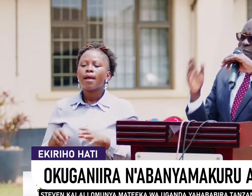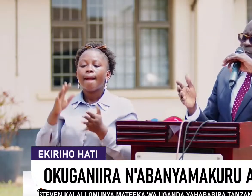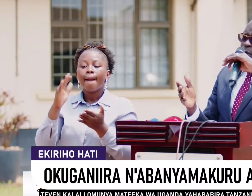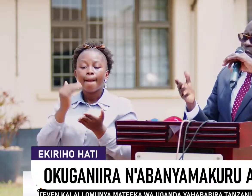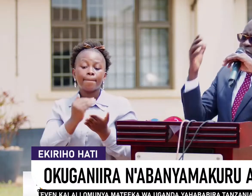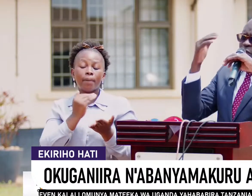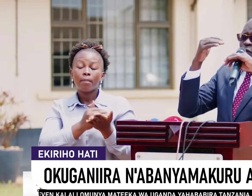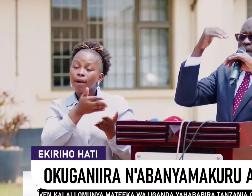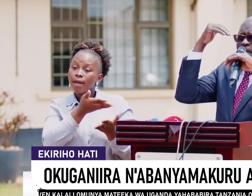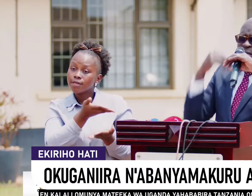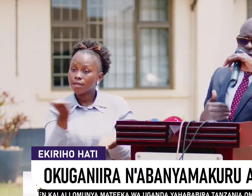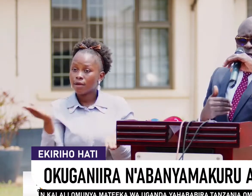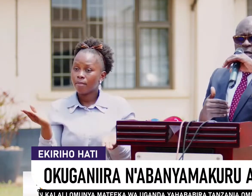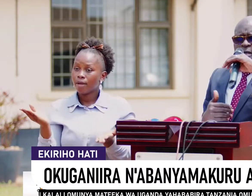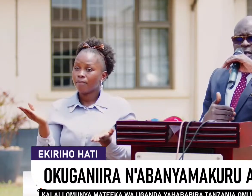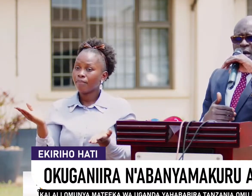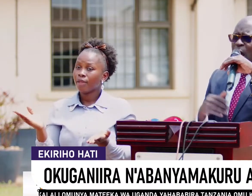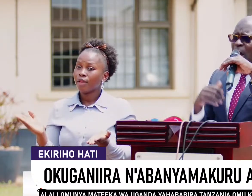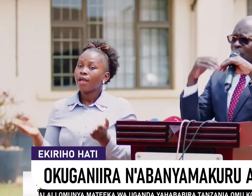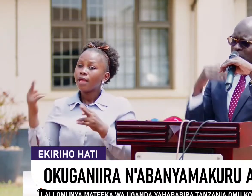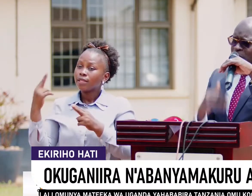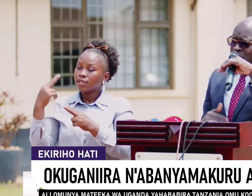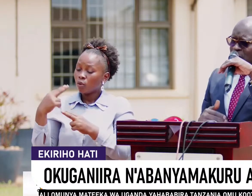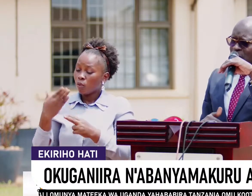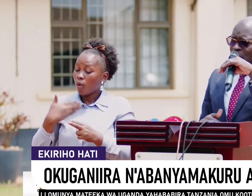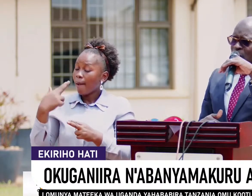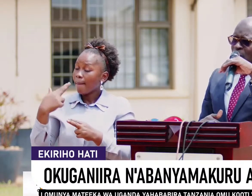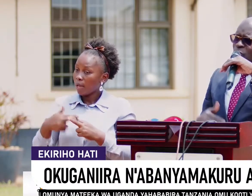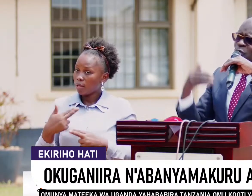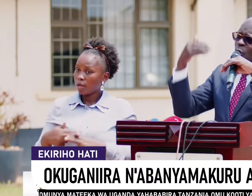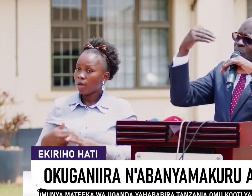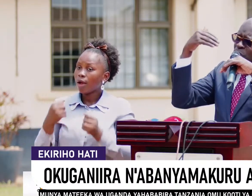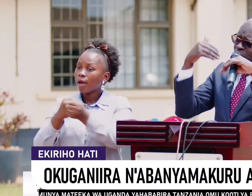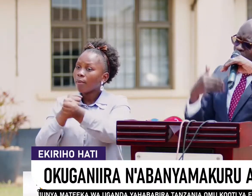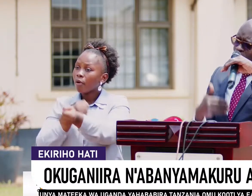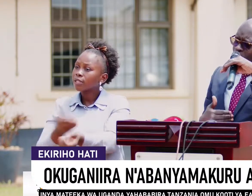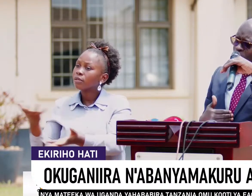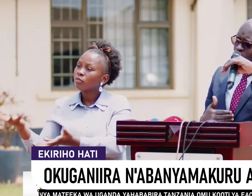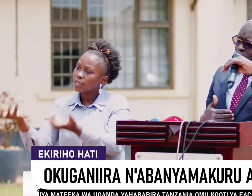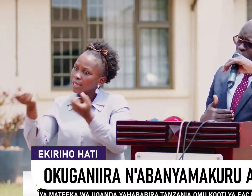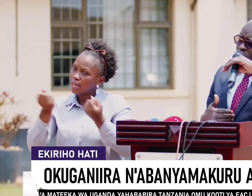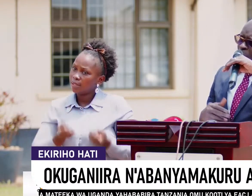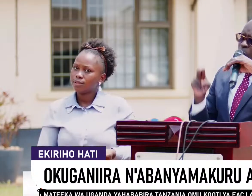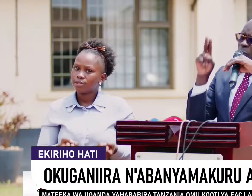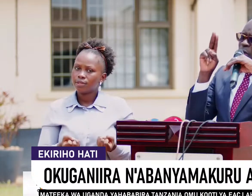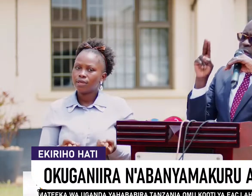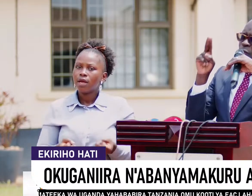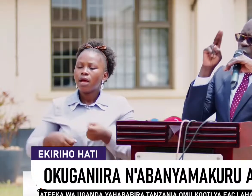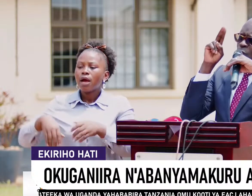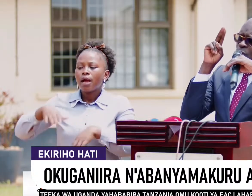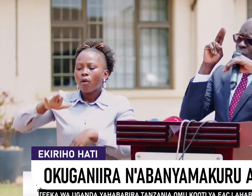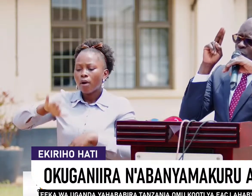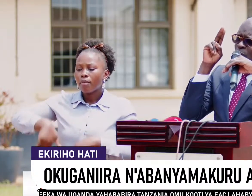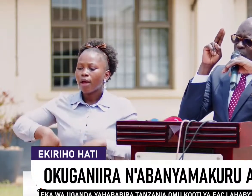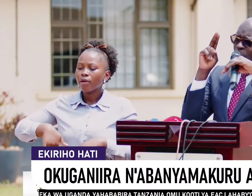empapula zammwe eziruka manya ag'abawagizi muzikomyewo nga wabula